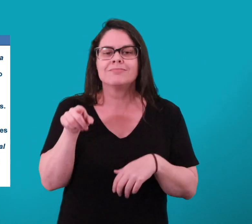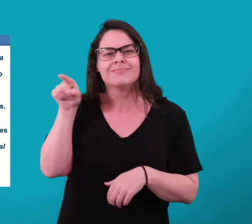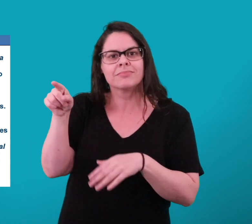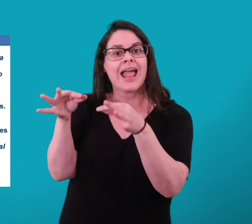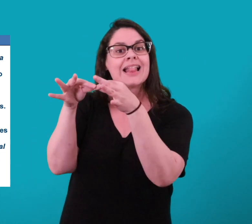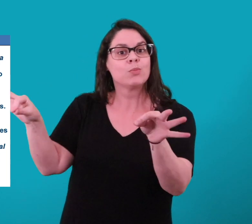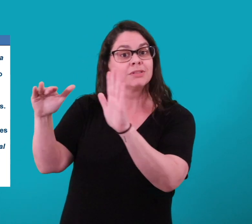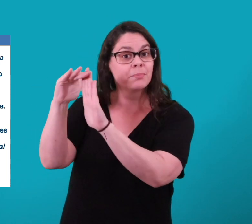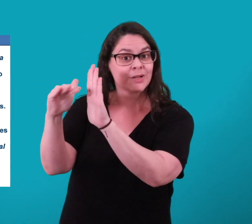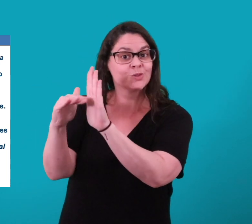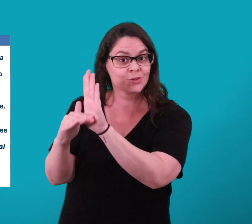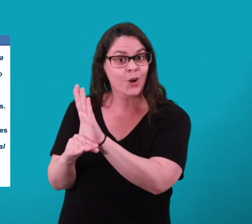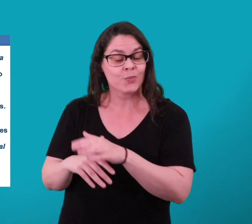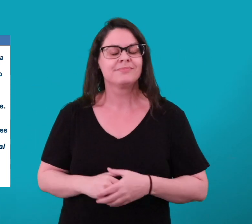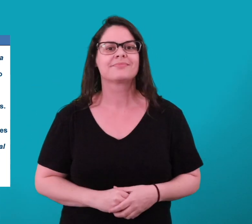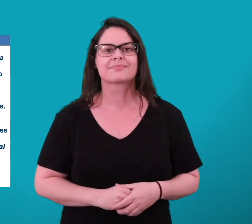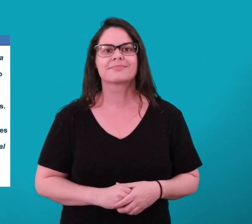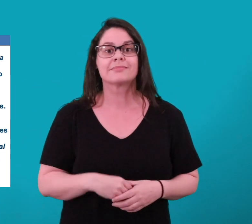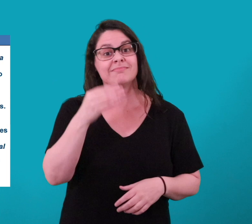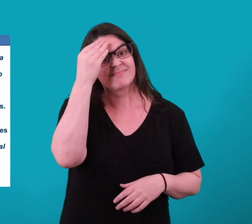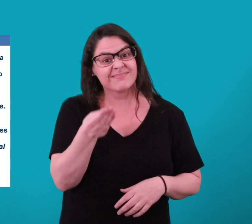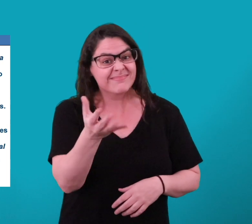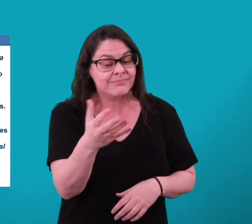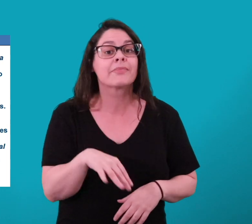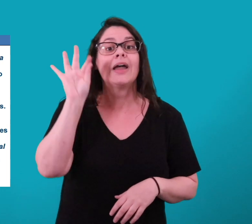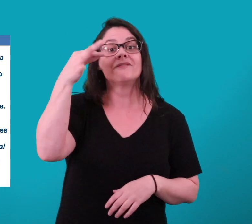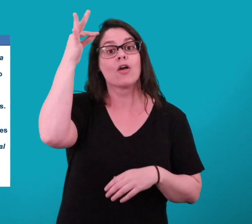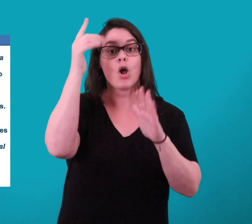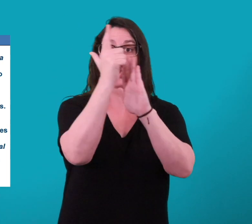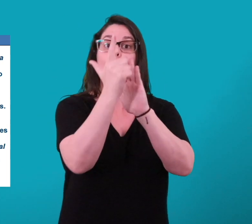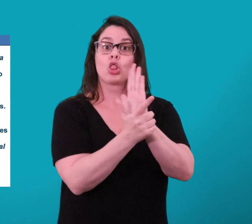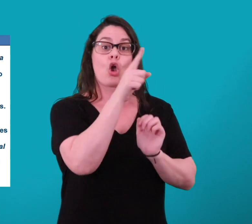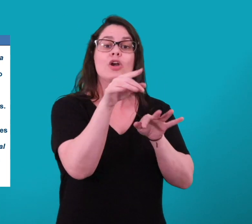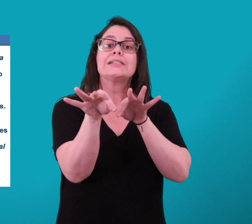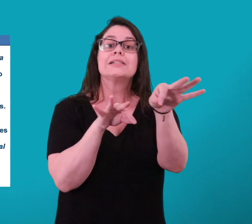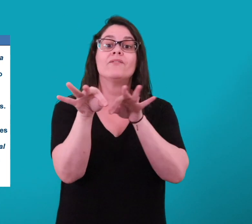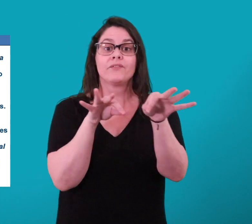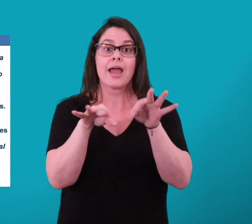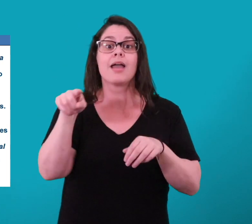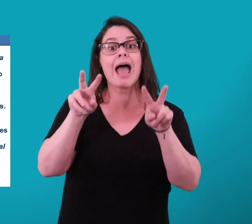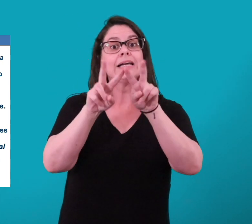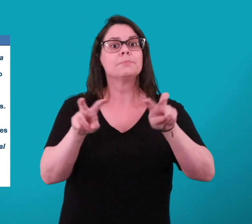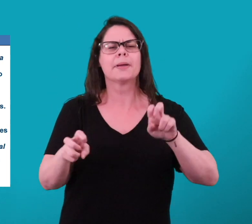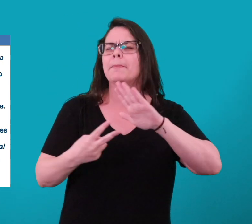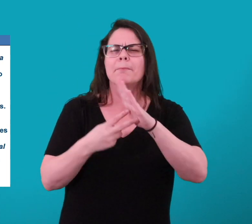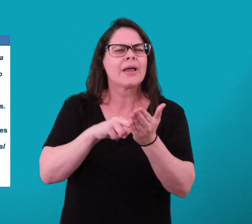K bill simply requires utilizing one with language milestones. Federal law defines an assessment as an ongoing procedure used